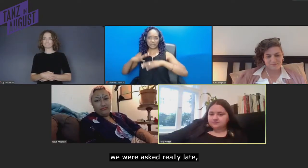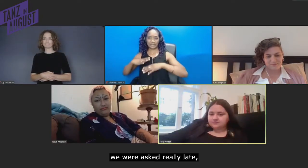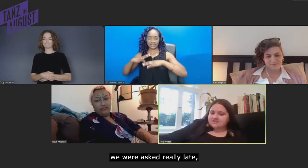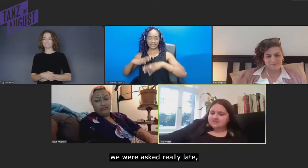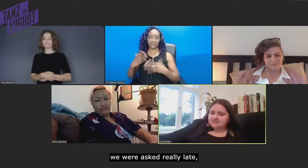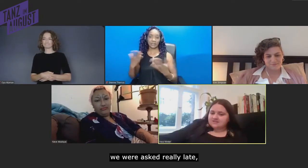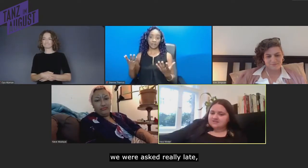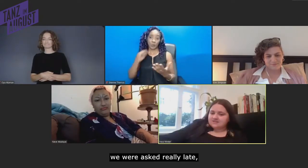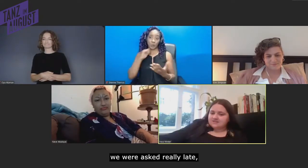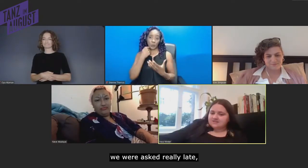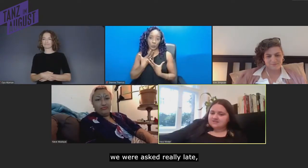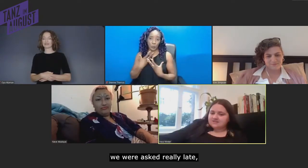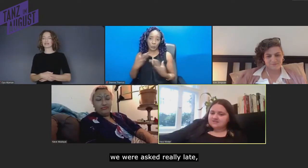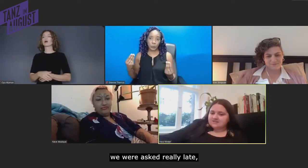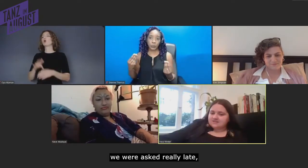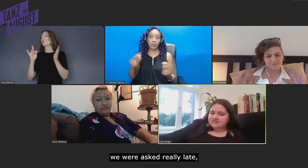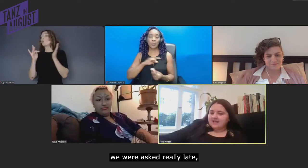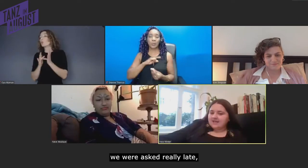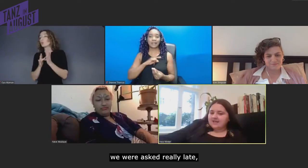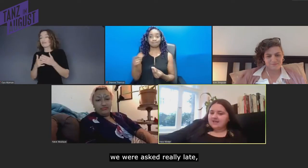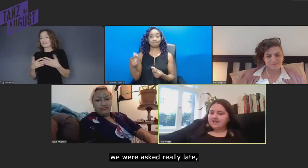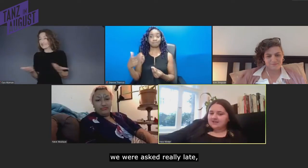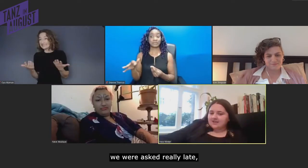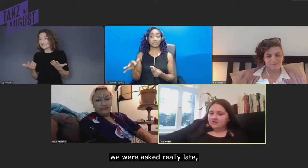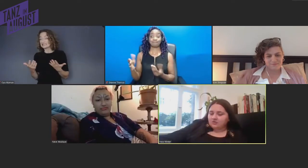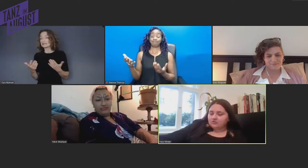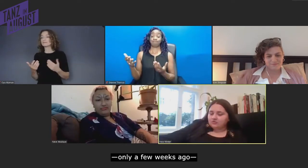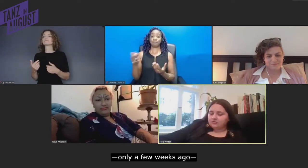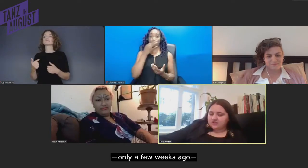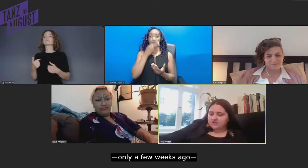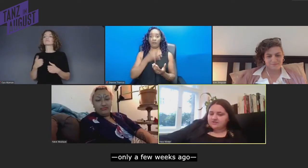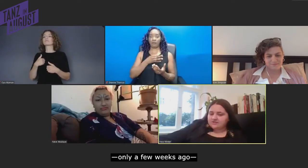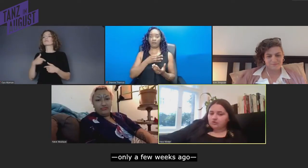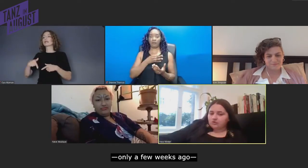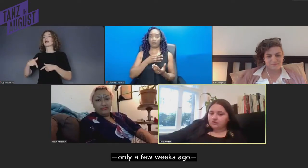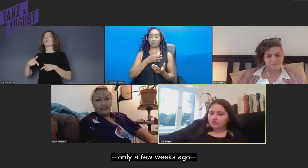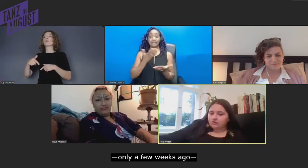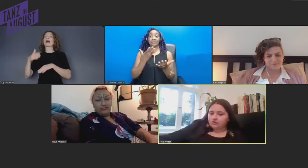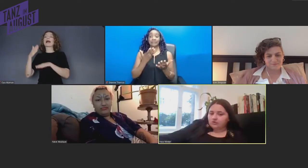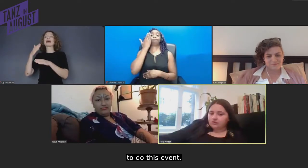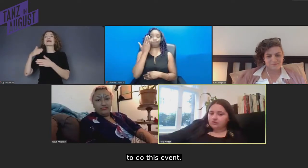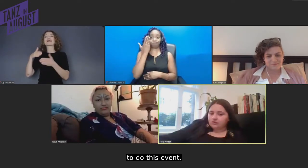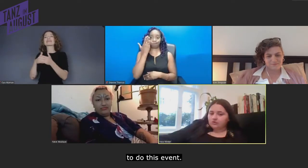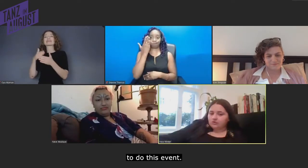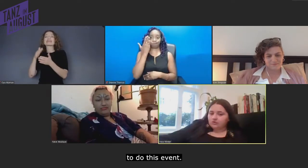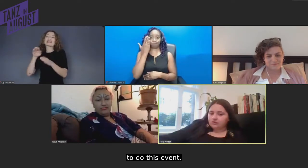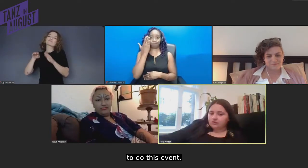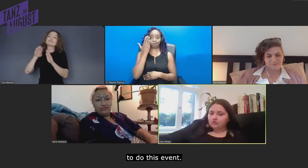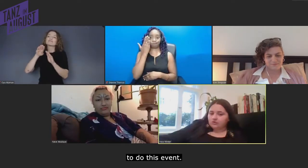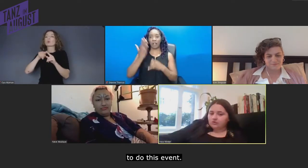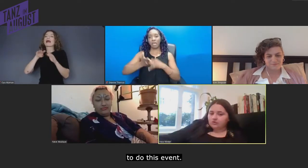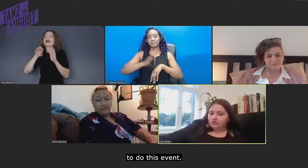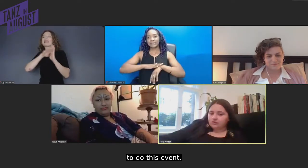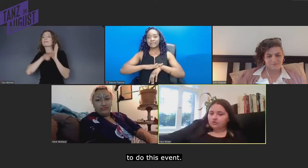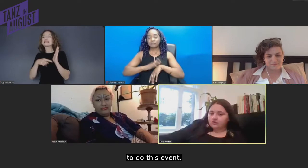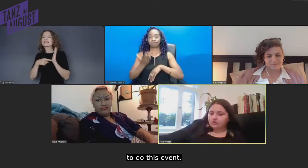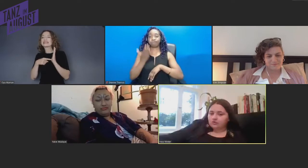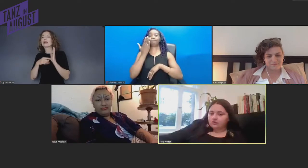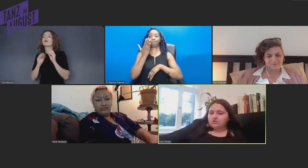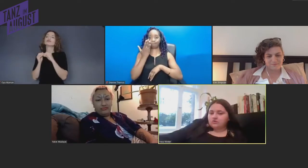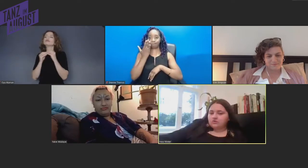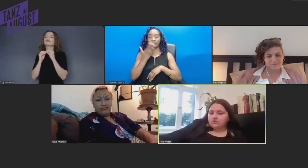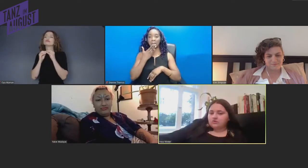we got asked really late, like only a few weeks ago, to do this event.